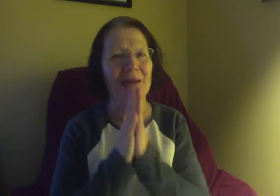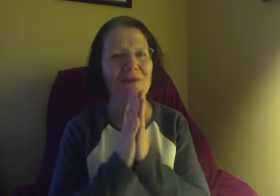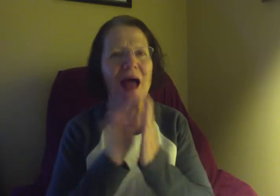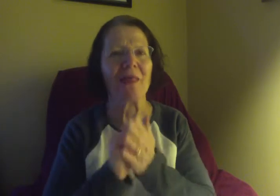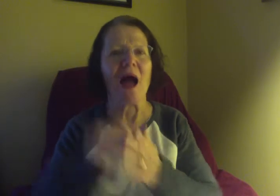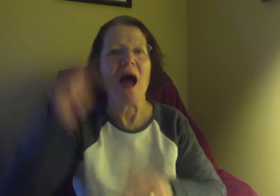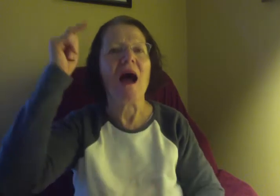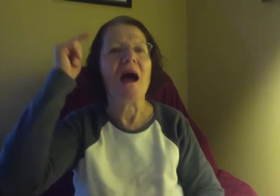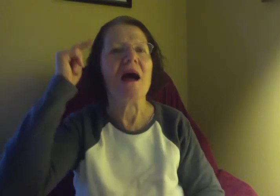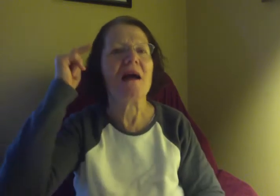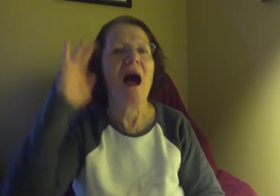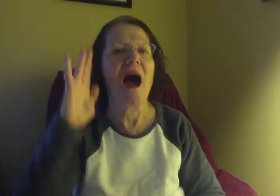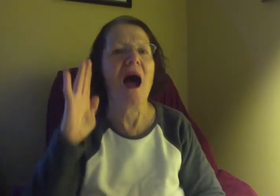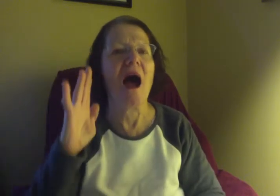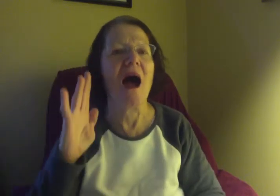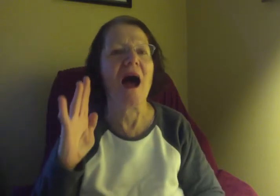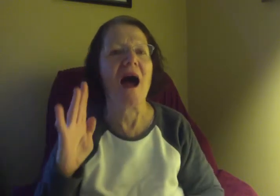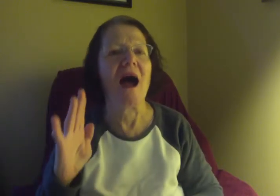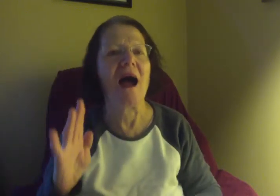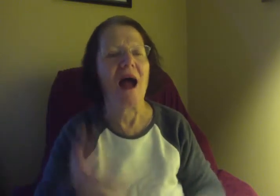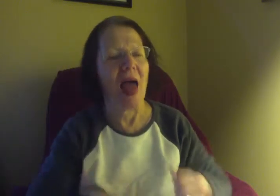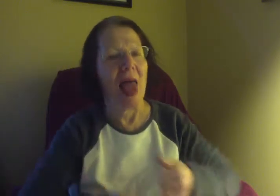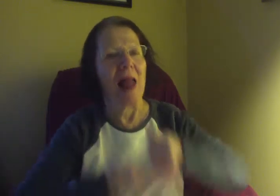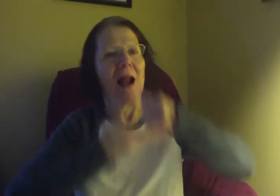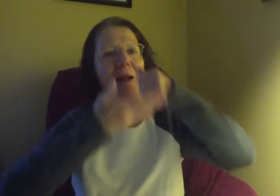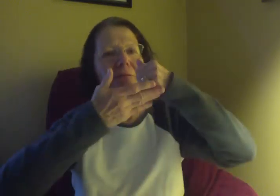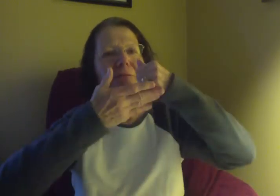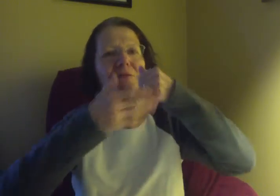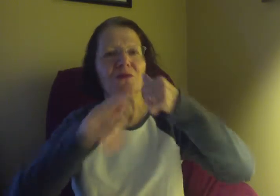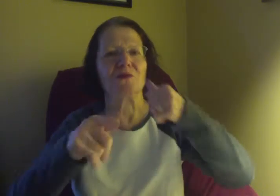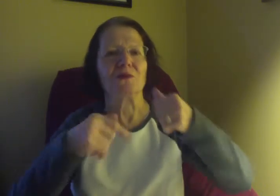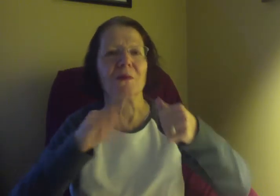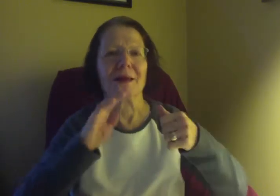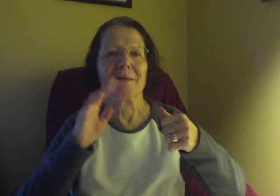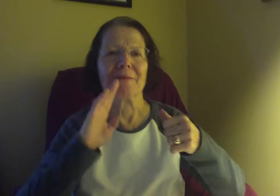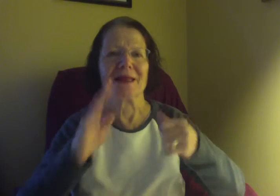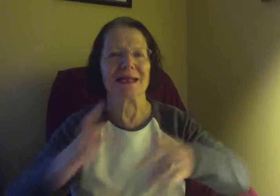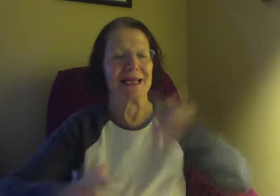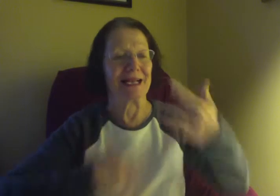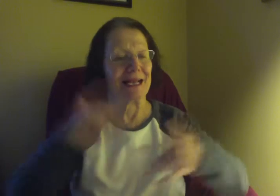us.